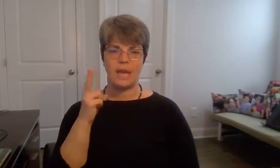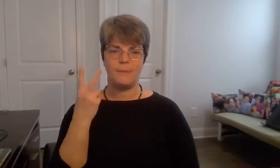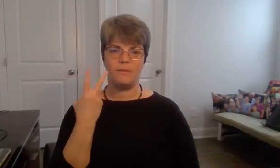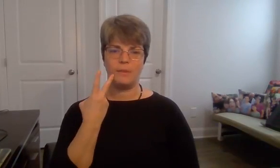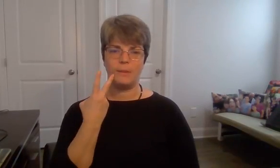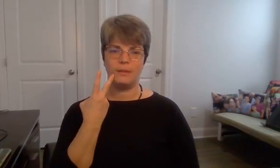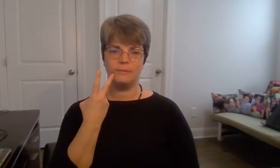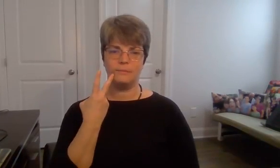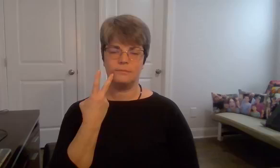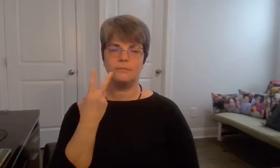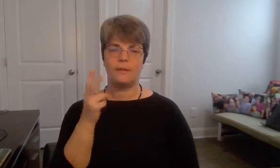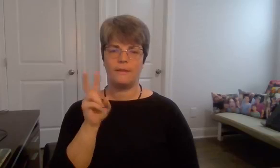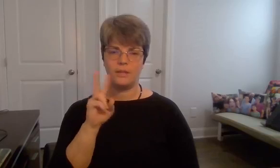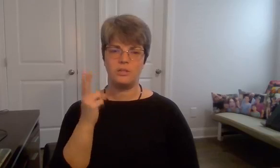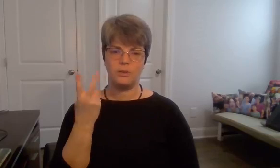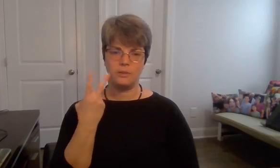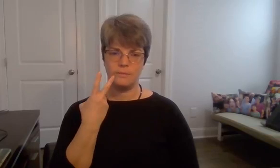it and flip it. Vegetables,